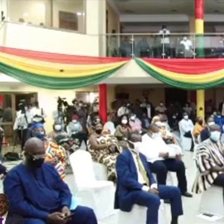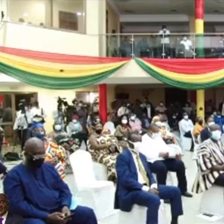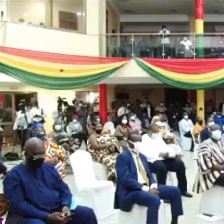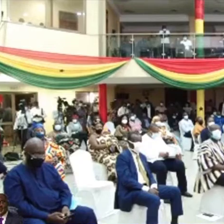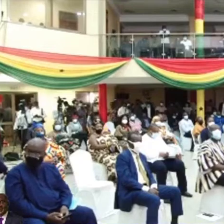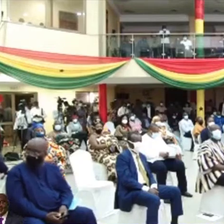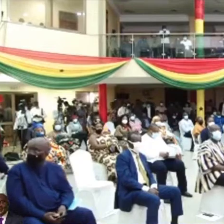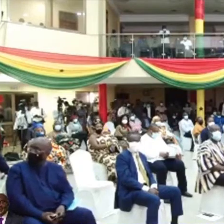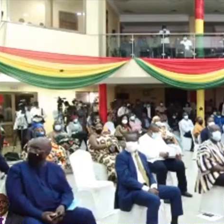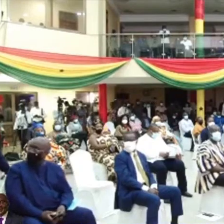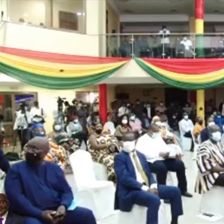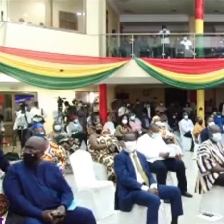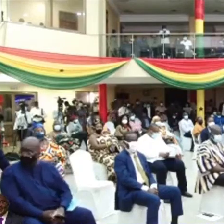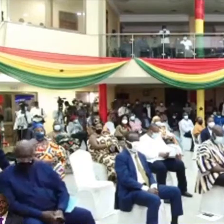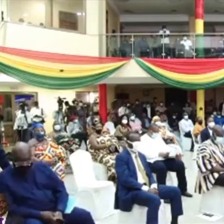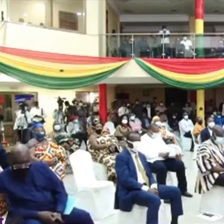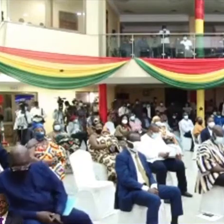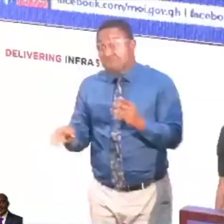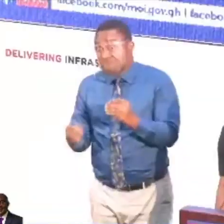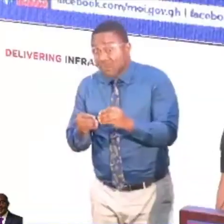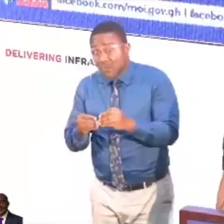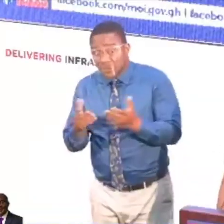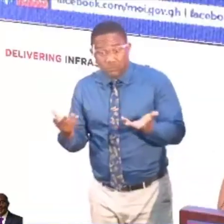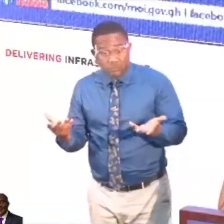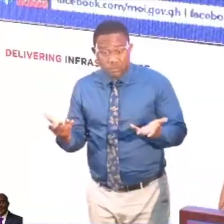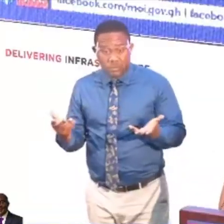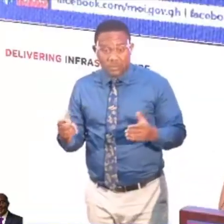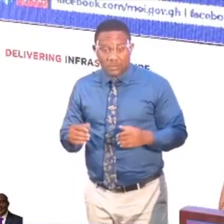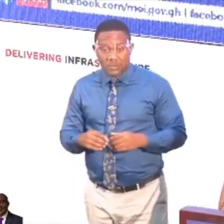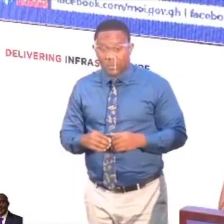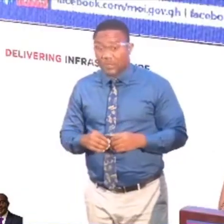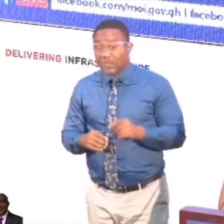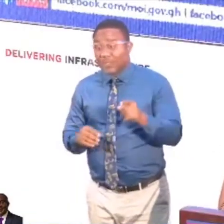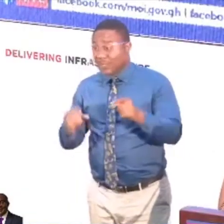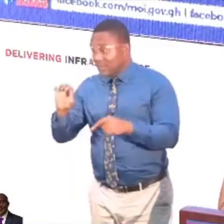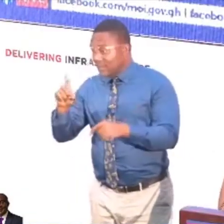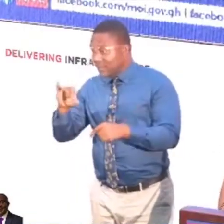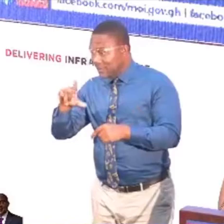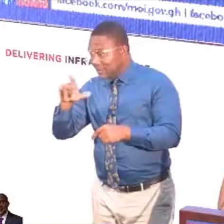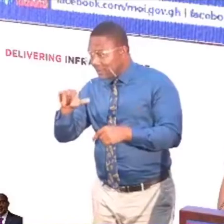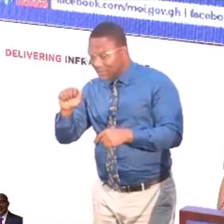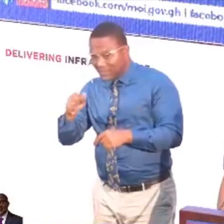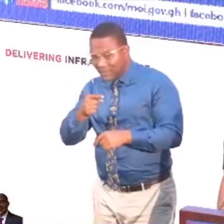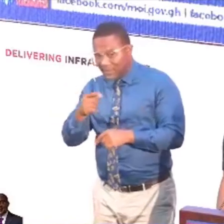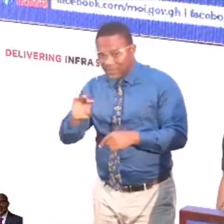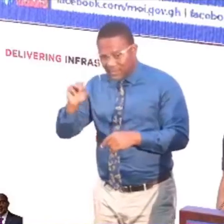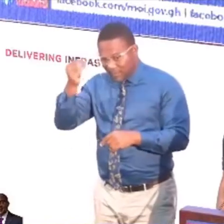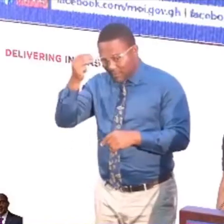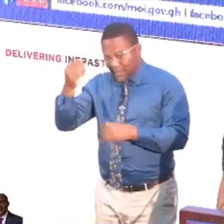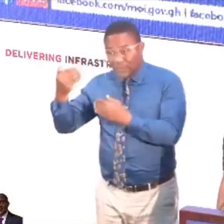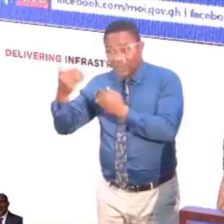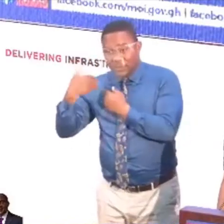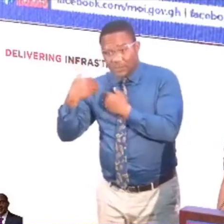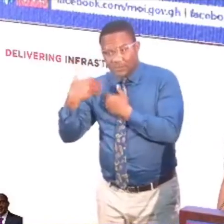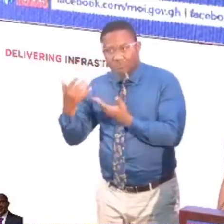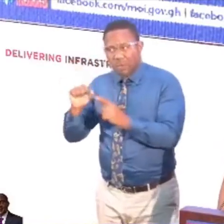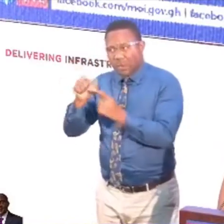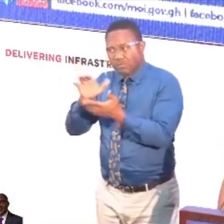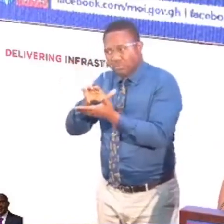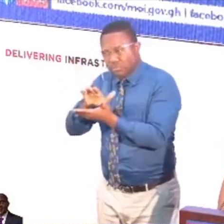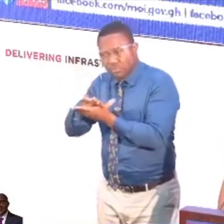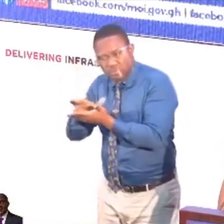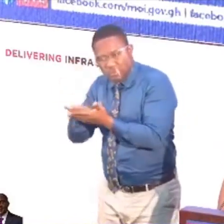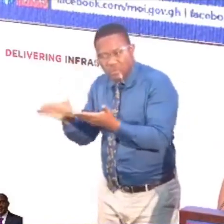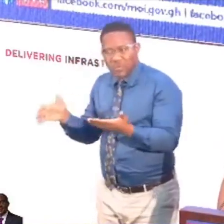Please come on, you add it. The Honorable Cecilia Dapa is the minister responsible for sanitation